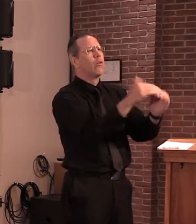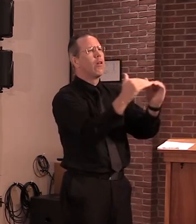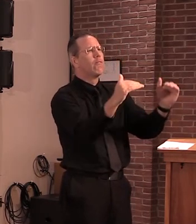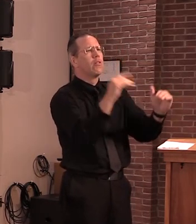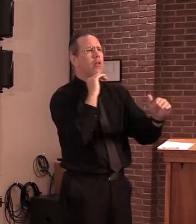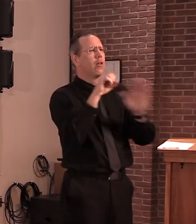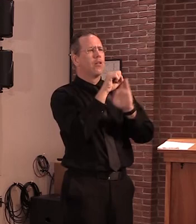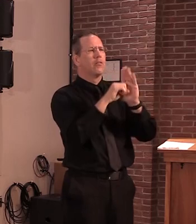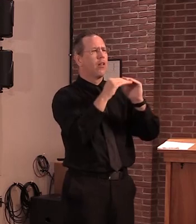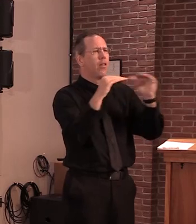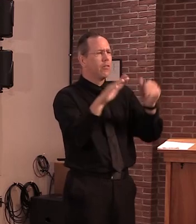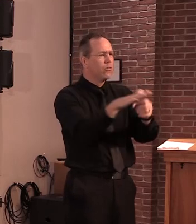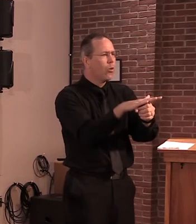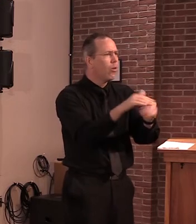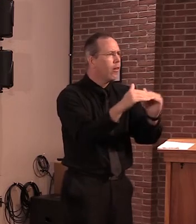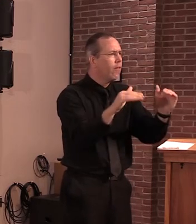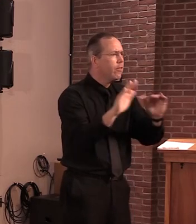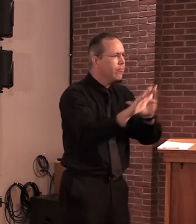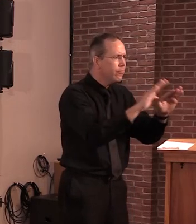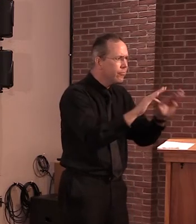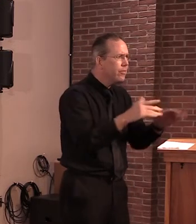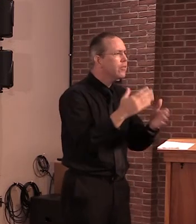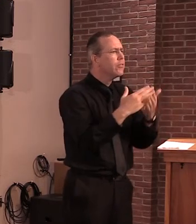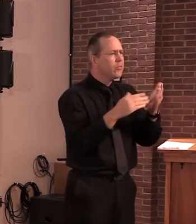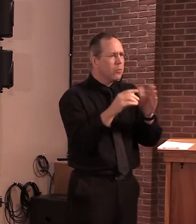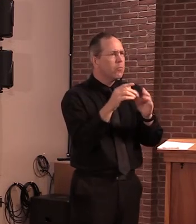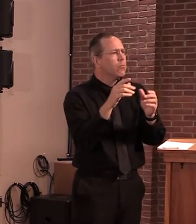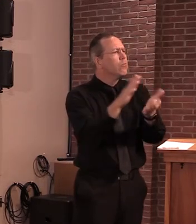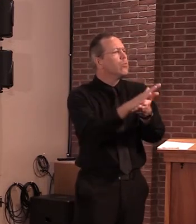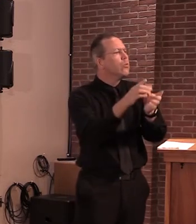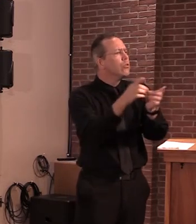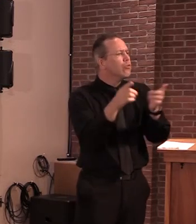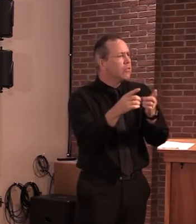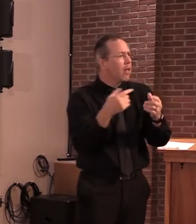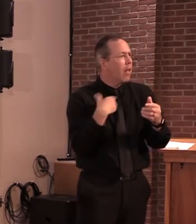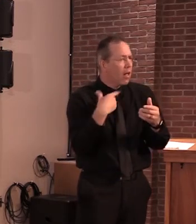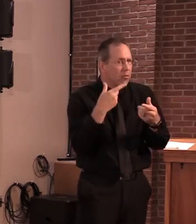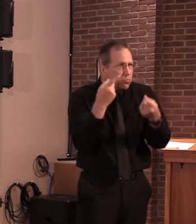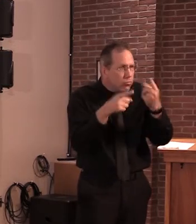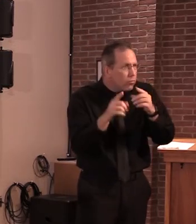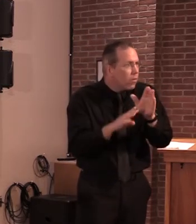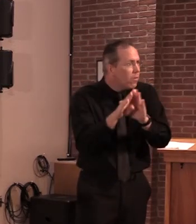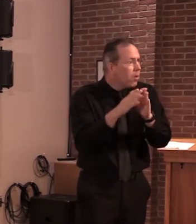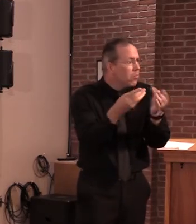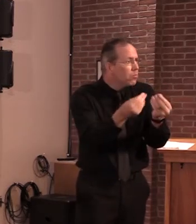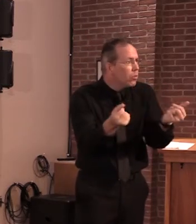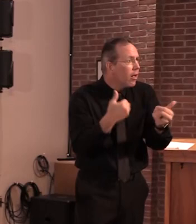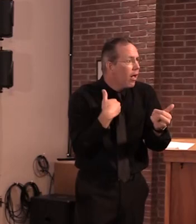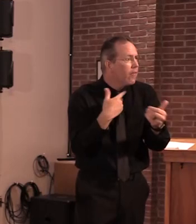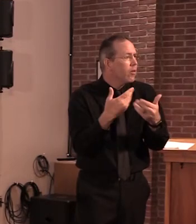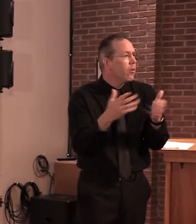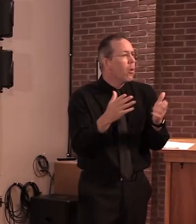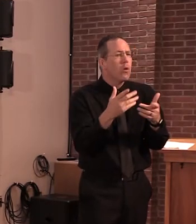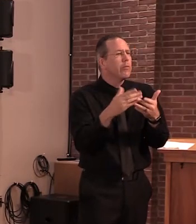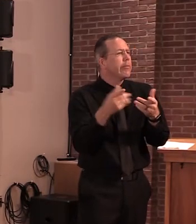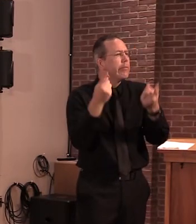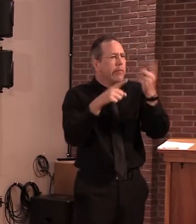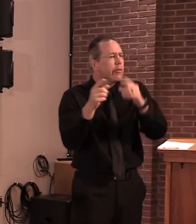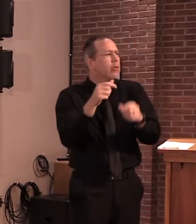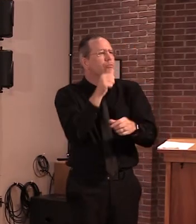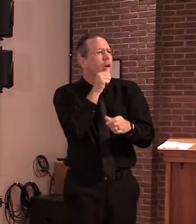know some school districts are working on that issue in partnership with private care providers in other districts